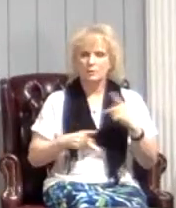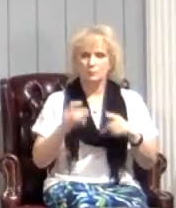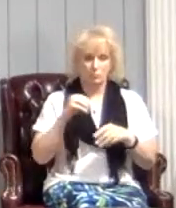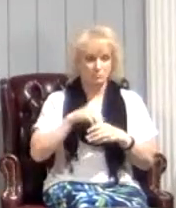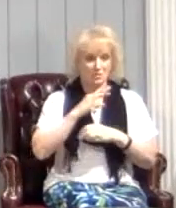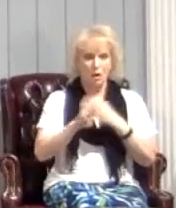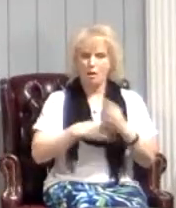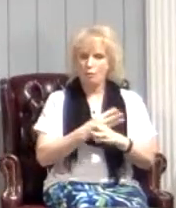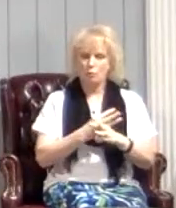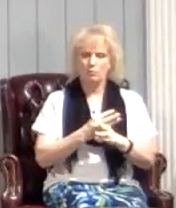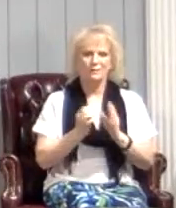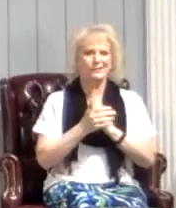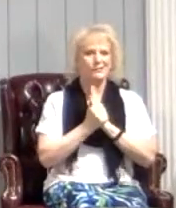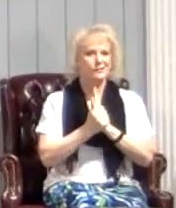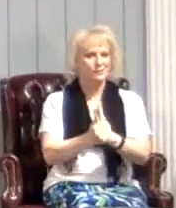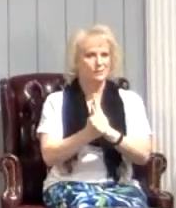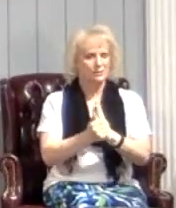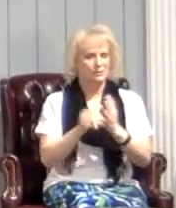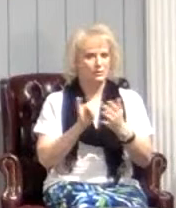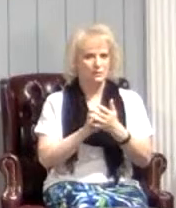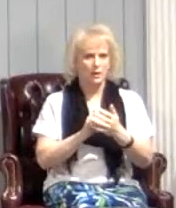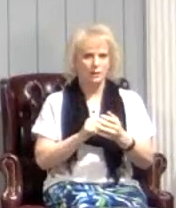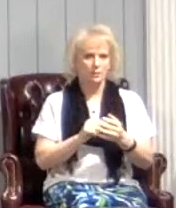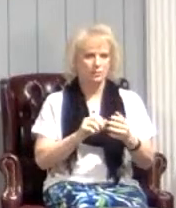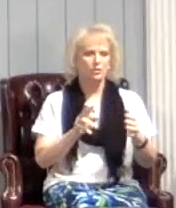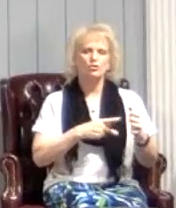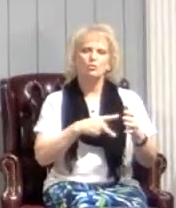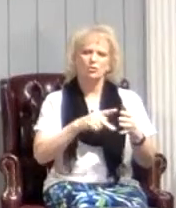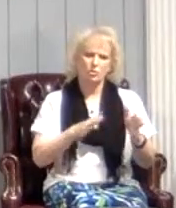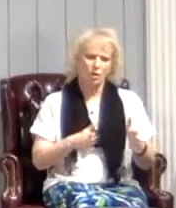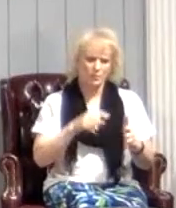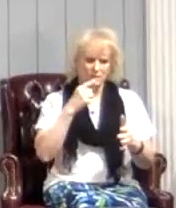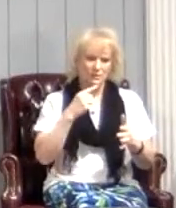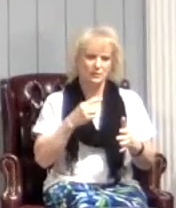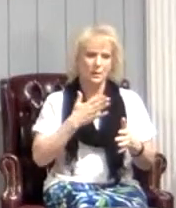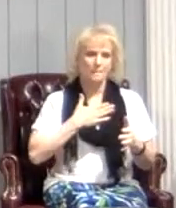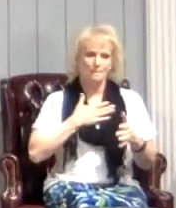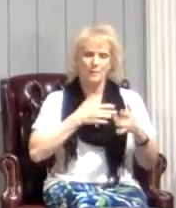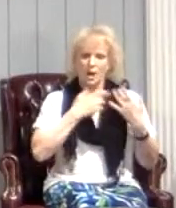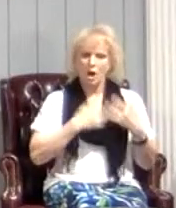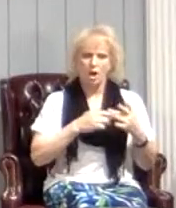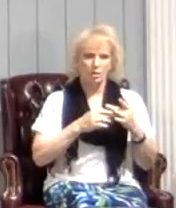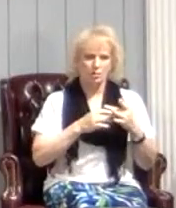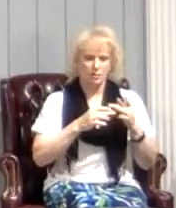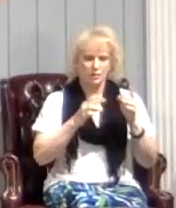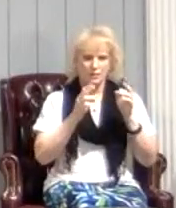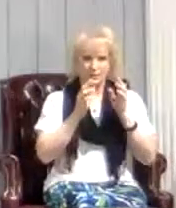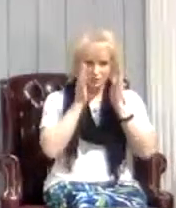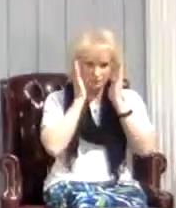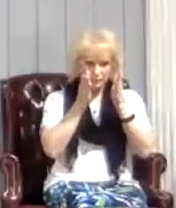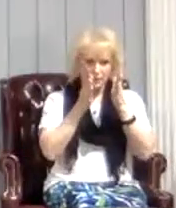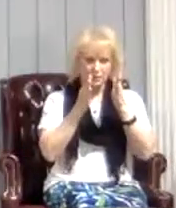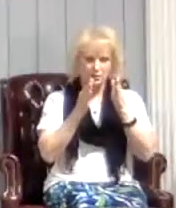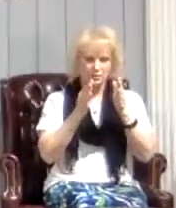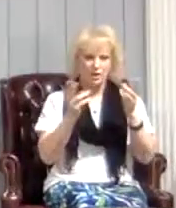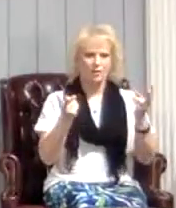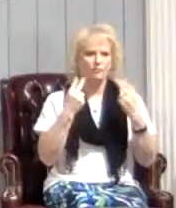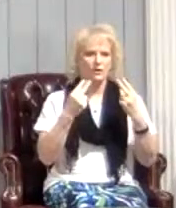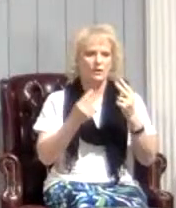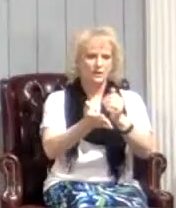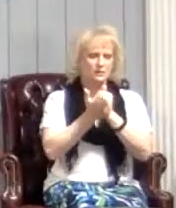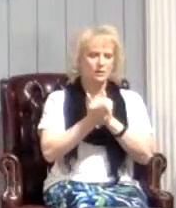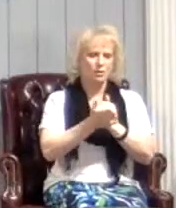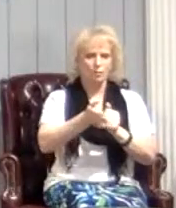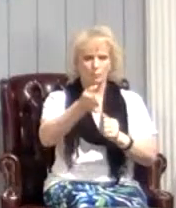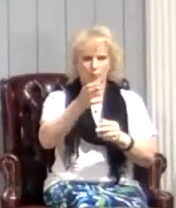that. So the psalmist says, my heart is fixed. Vain is the help of man. I am trusting